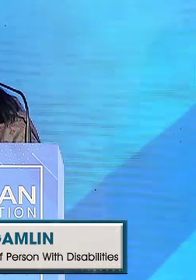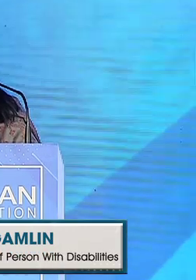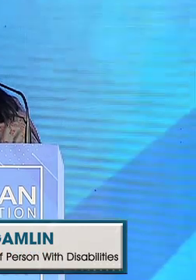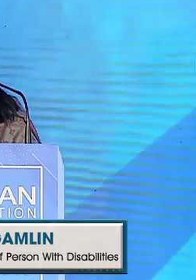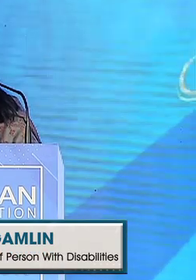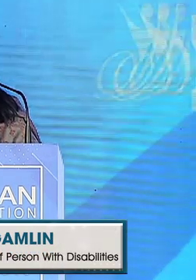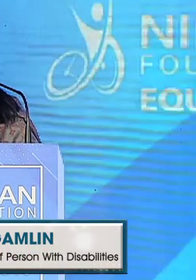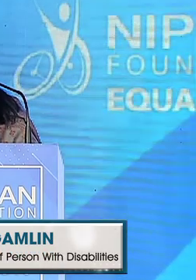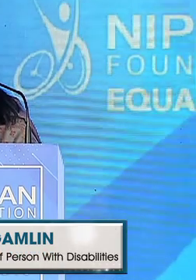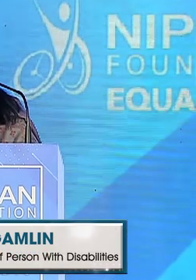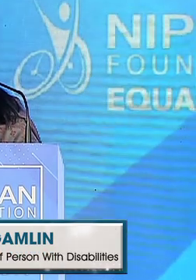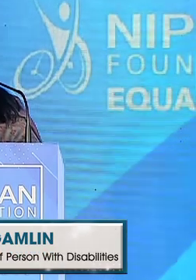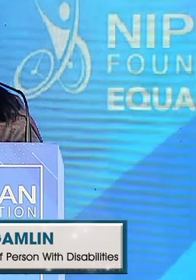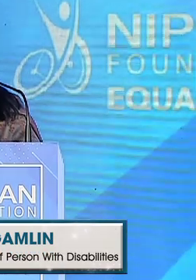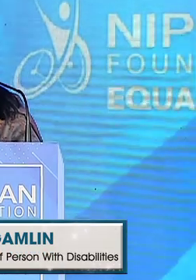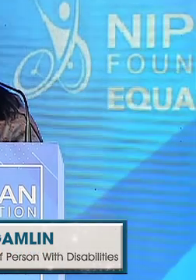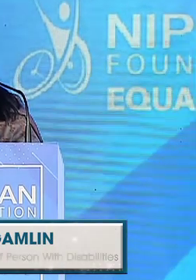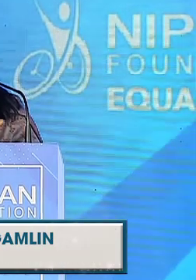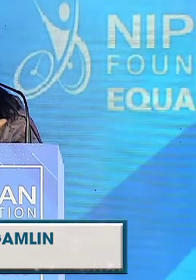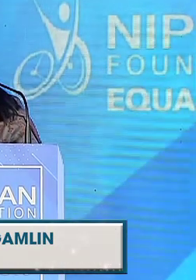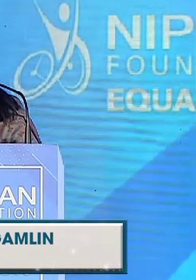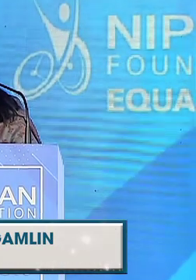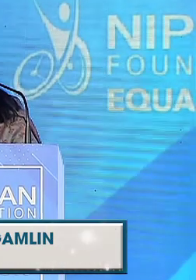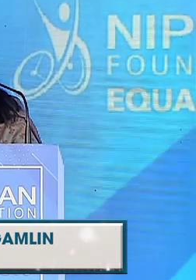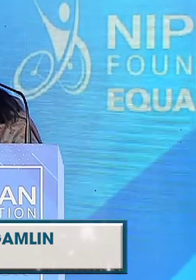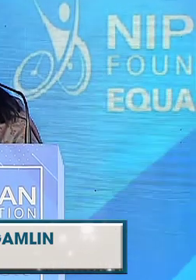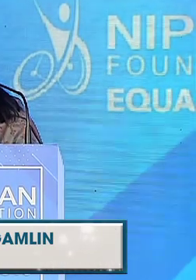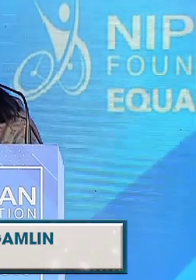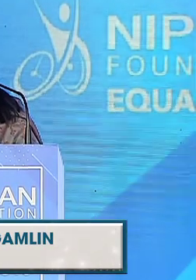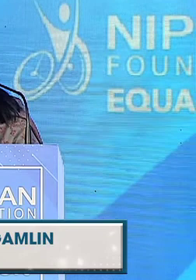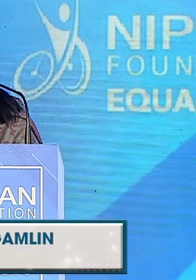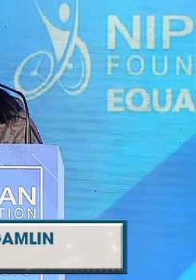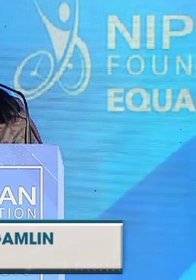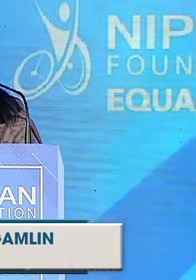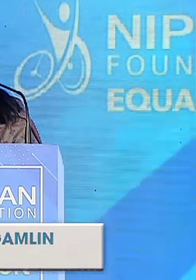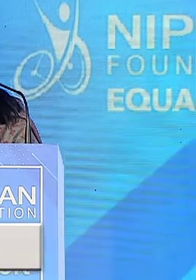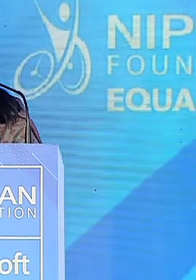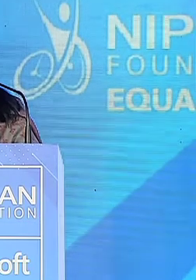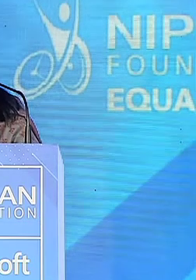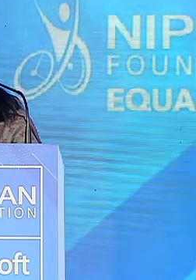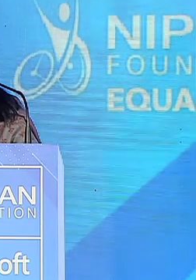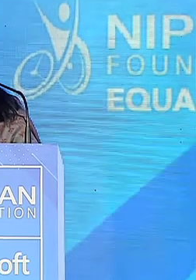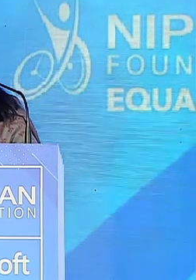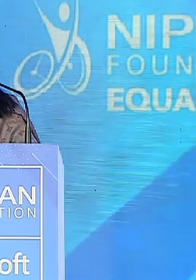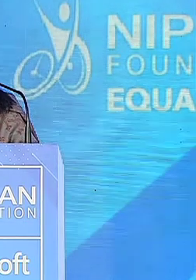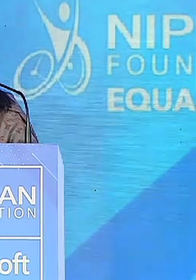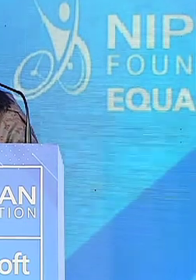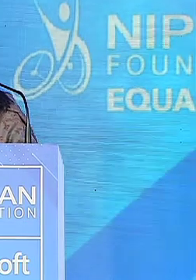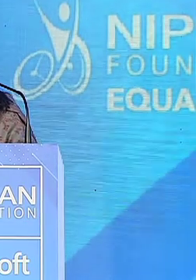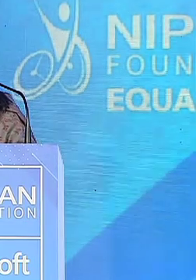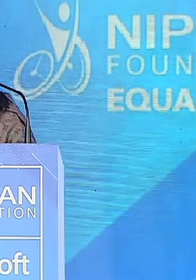field of social and human rights, or whether it is in the field of economic rights and skilling, I think he has